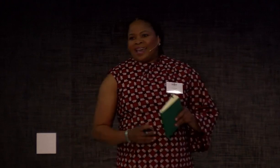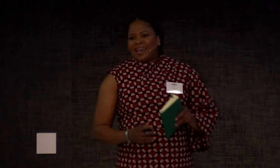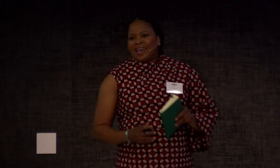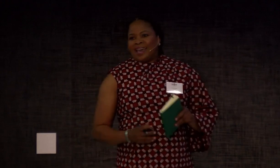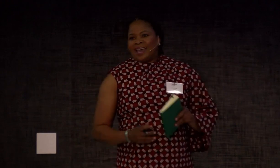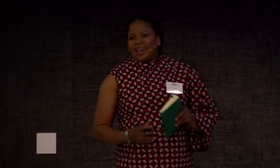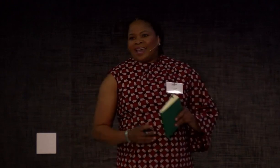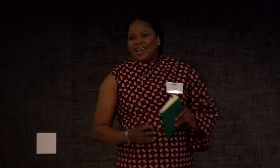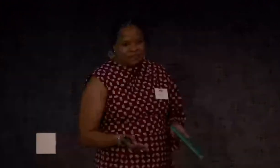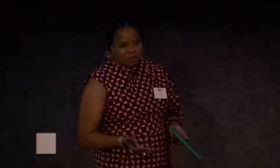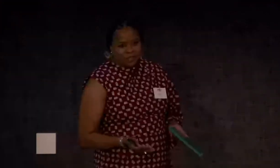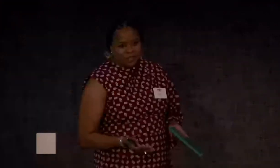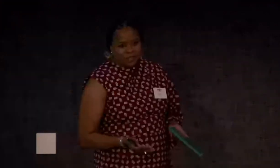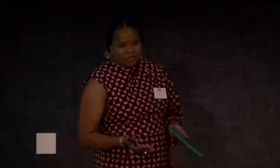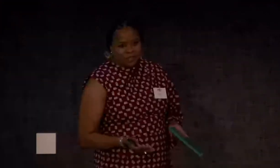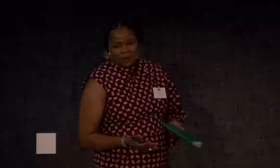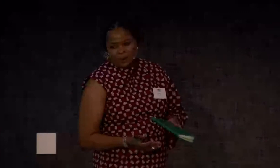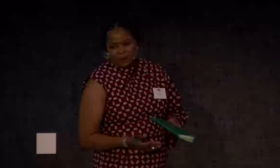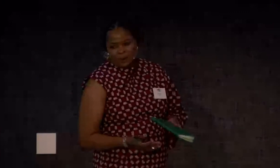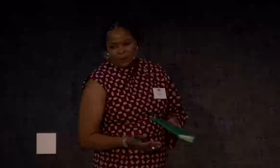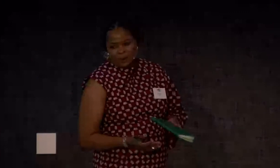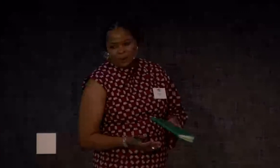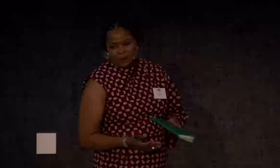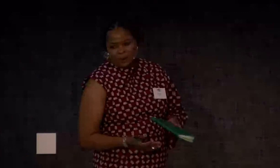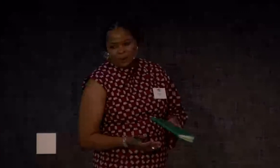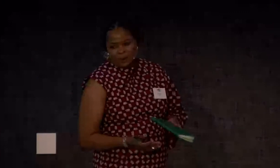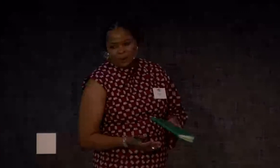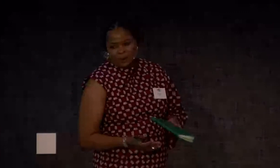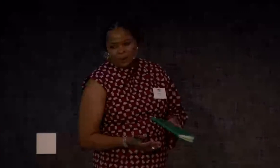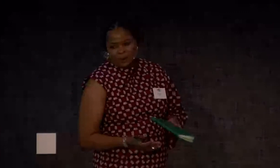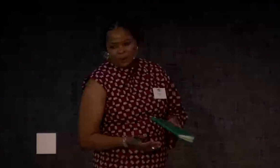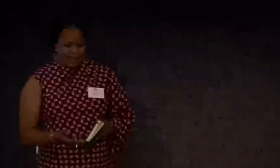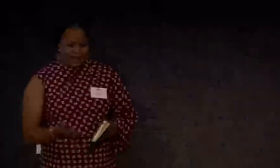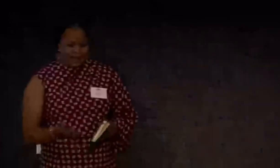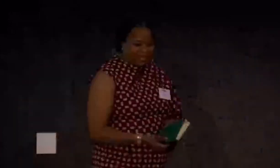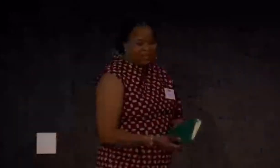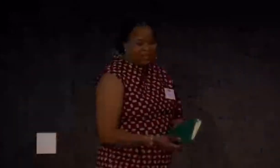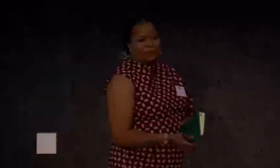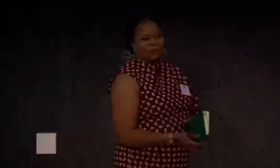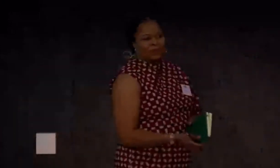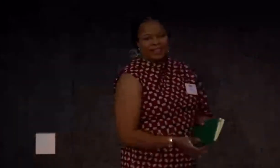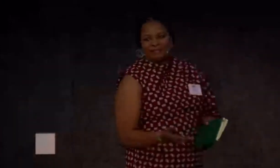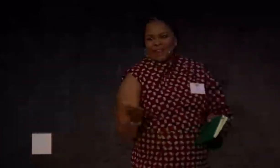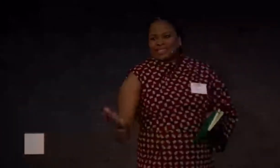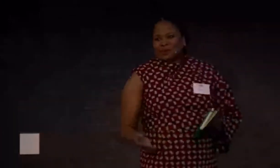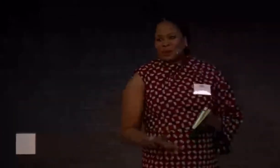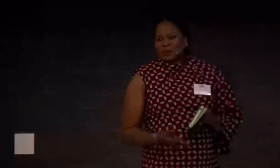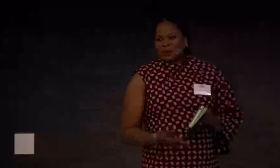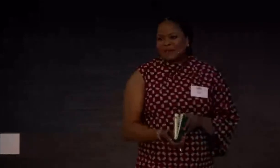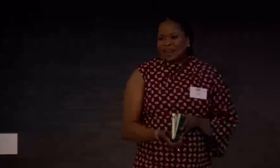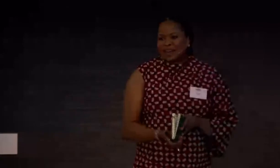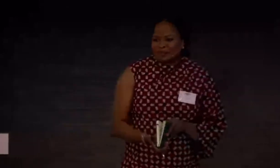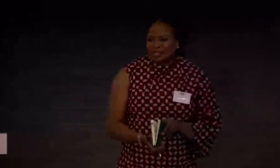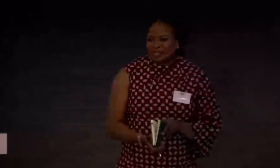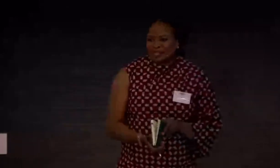to stamp upon, so that when we leave today, we know actually care for. Obviously, one cannot ignore the facts that were